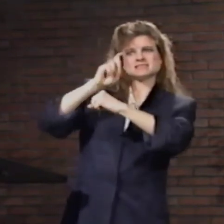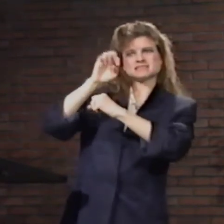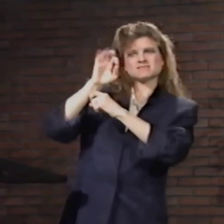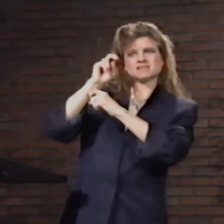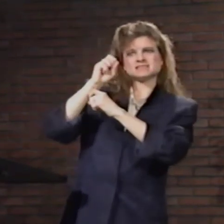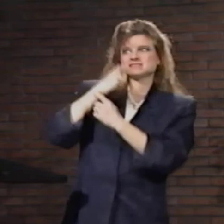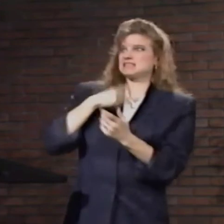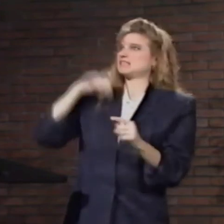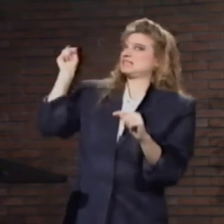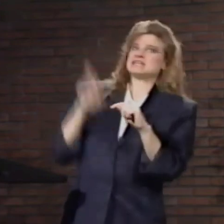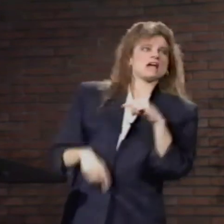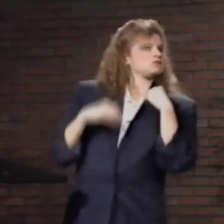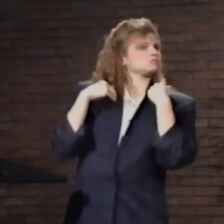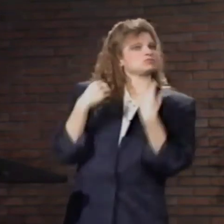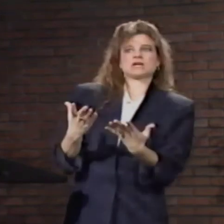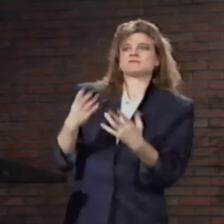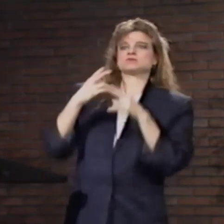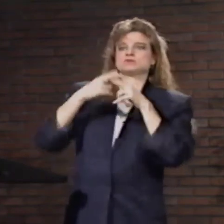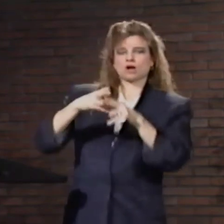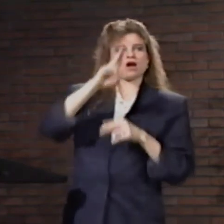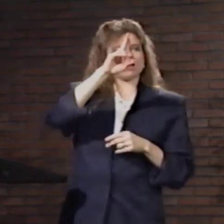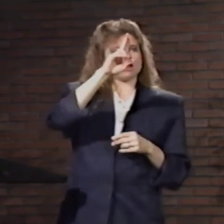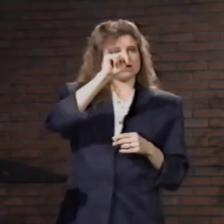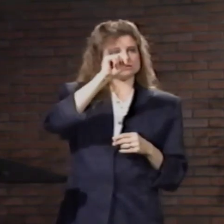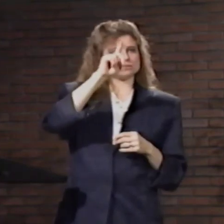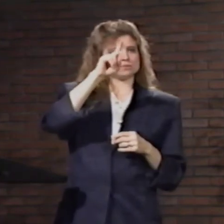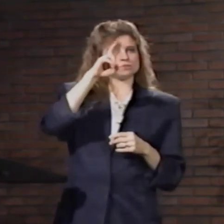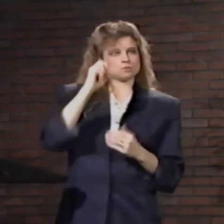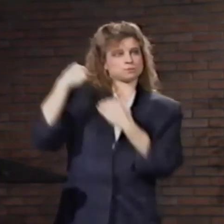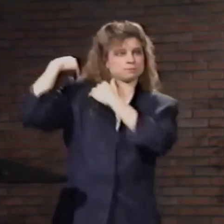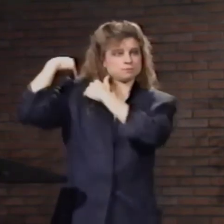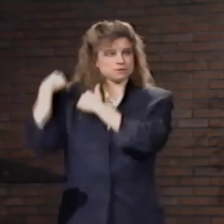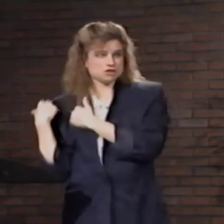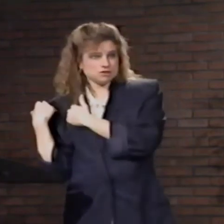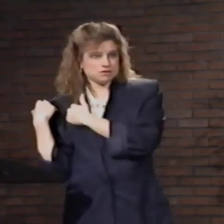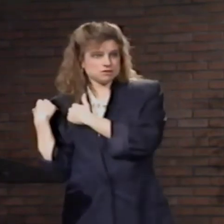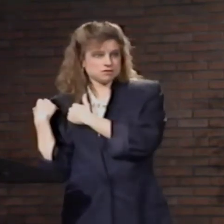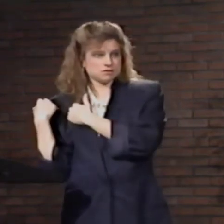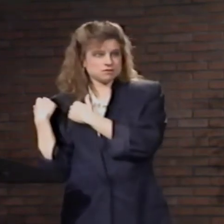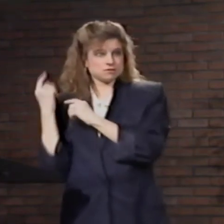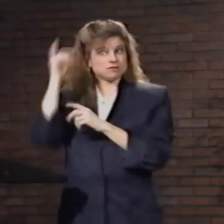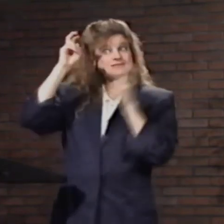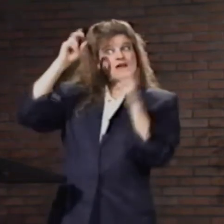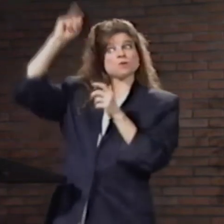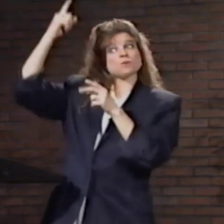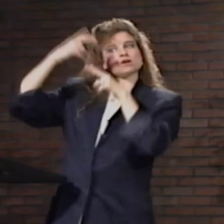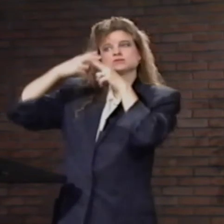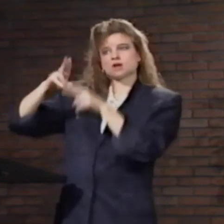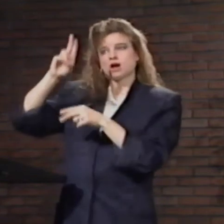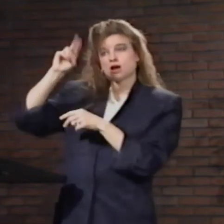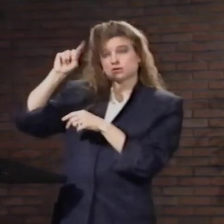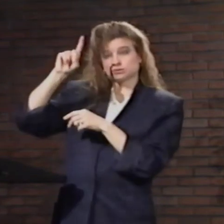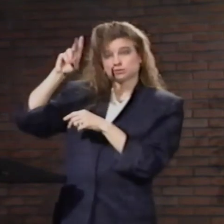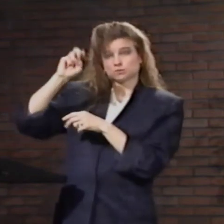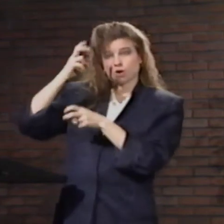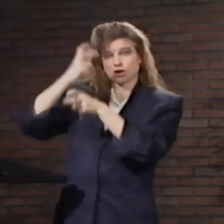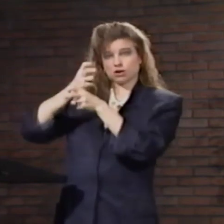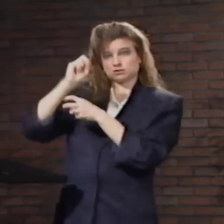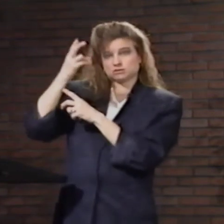In Titles II and III, employers can use the defense of undue burden. Back in Title I, you'll